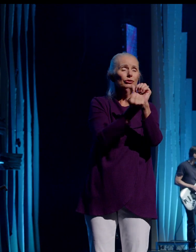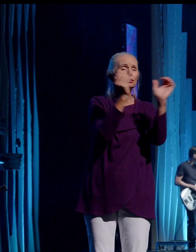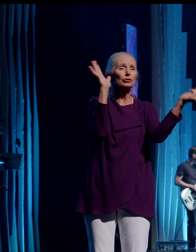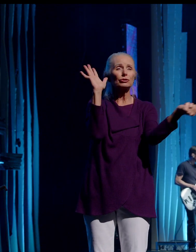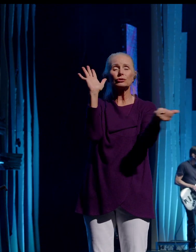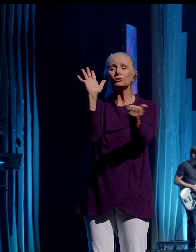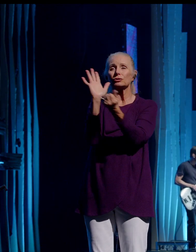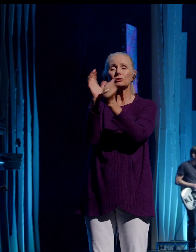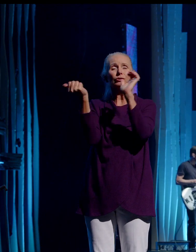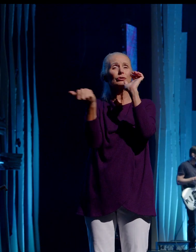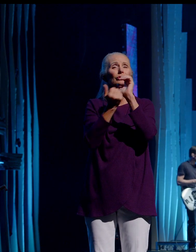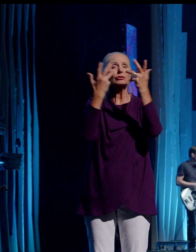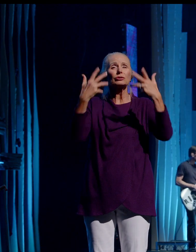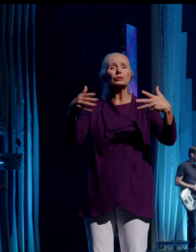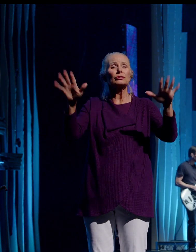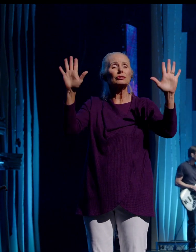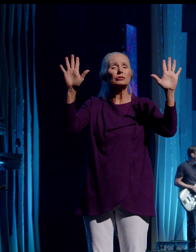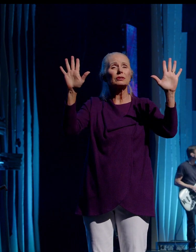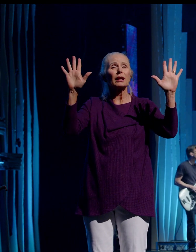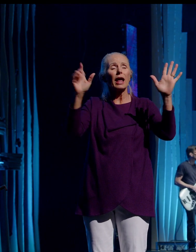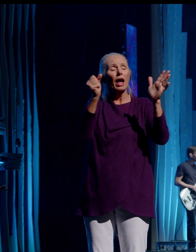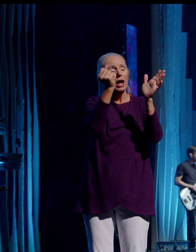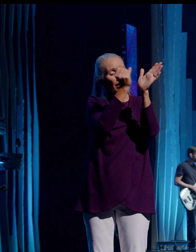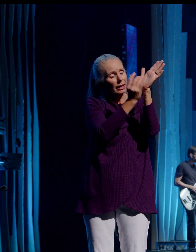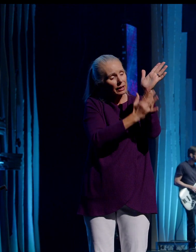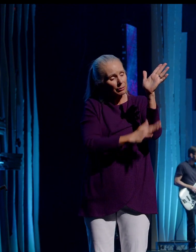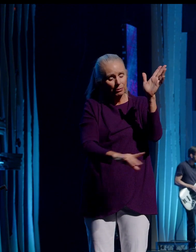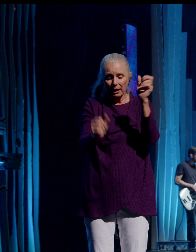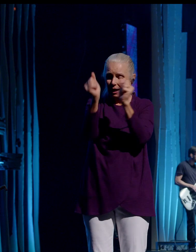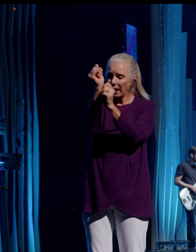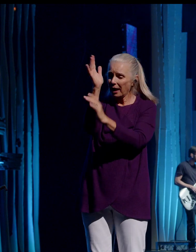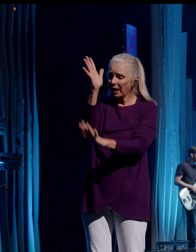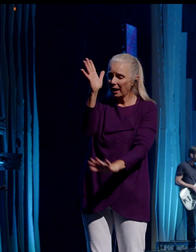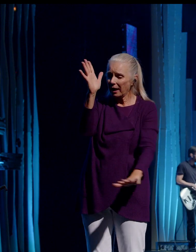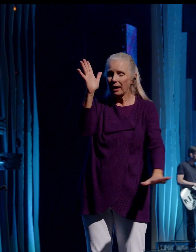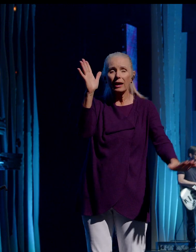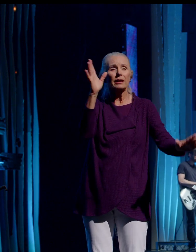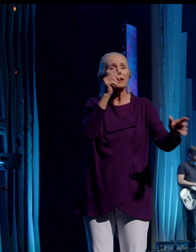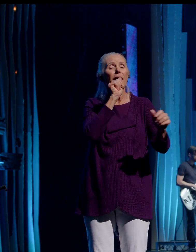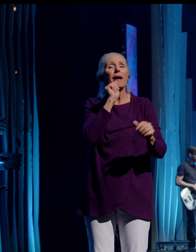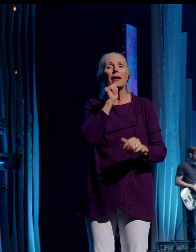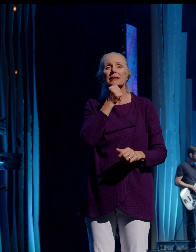paid. For Jesus bled and suffered for my